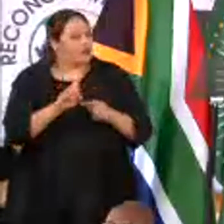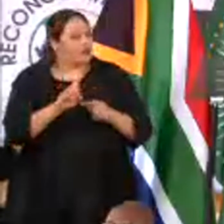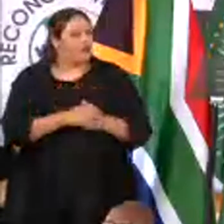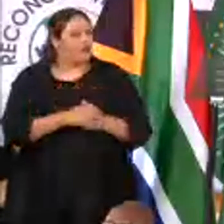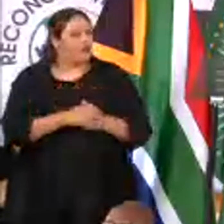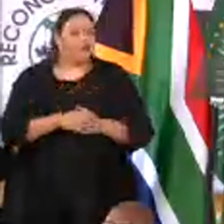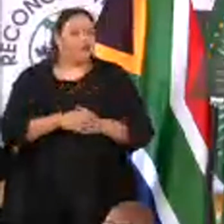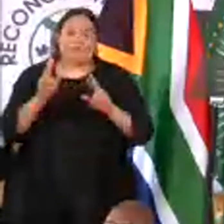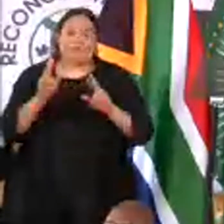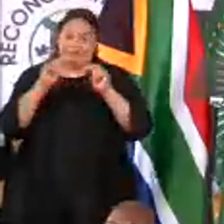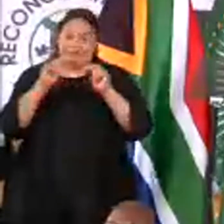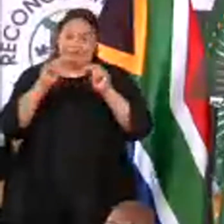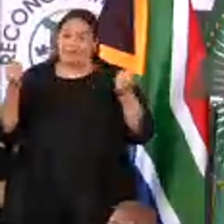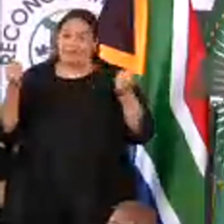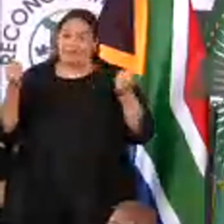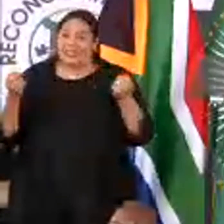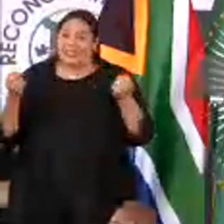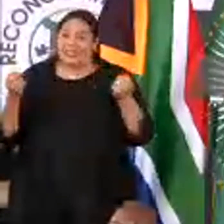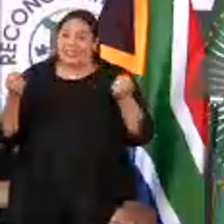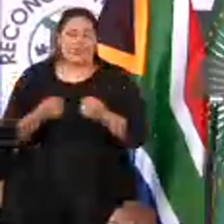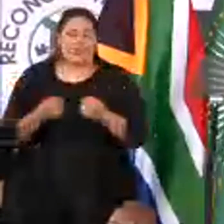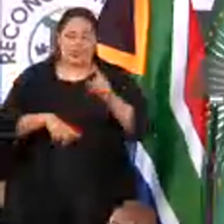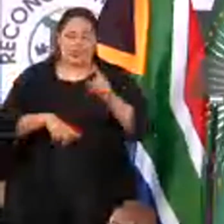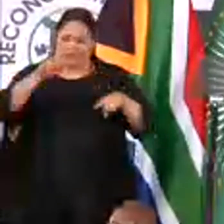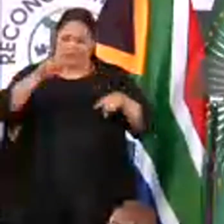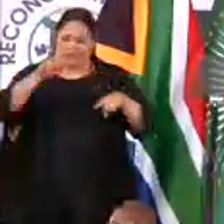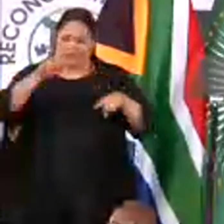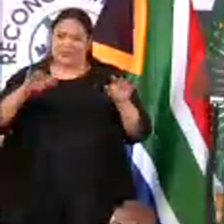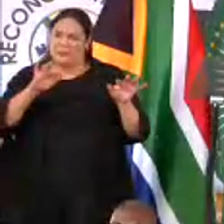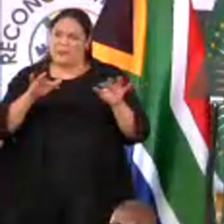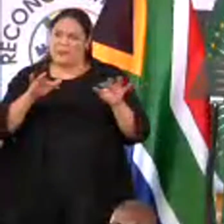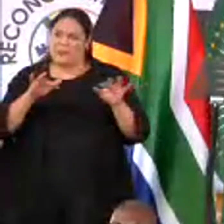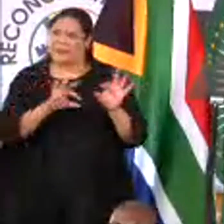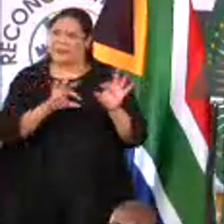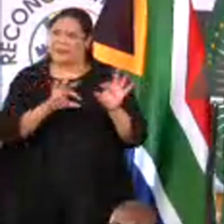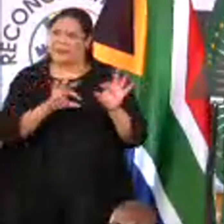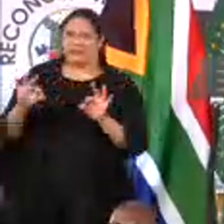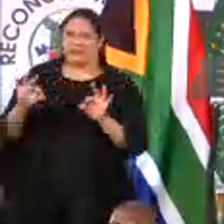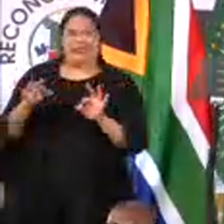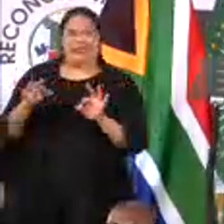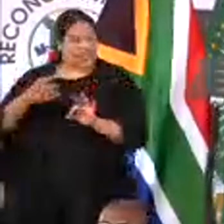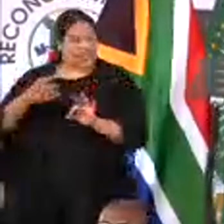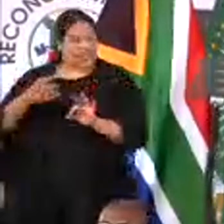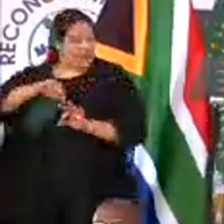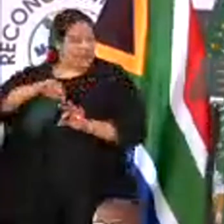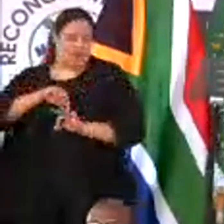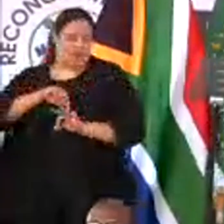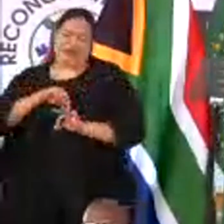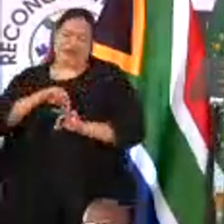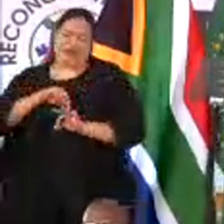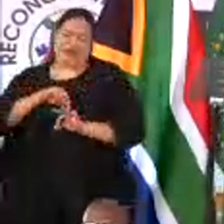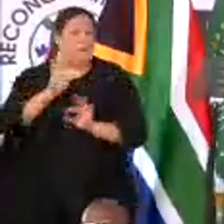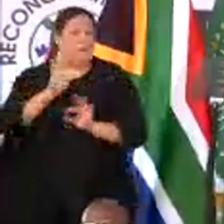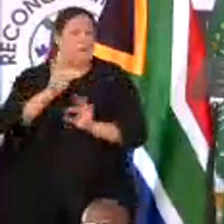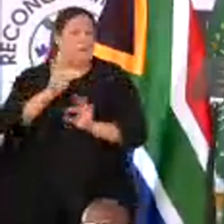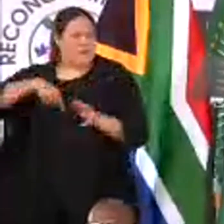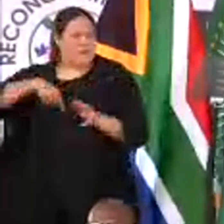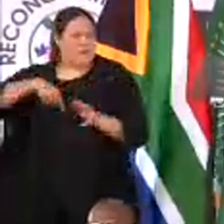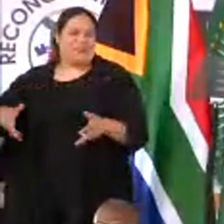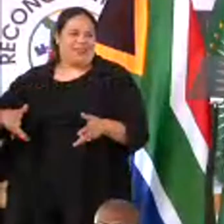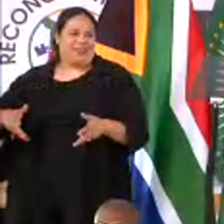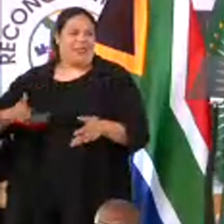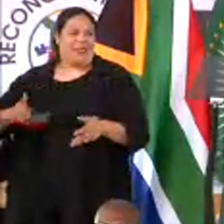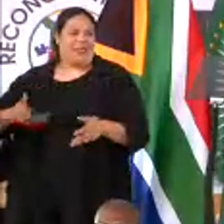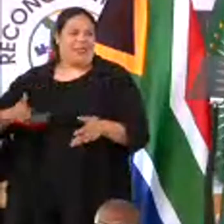a nation of diverse people as we South Africans. We are